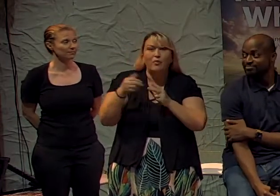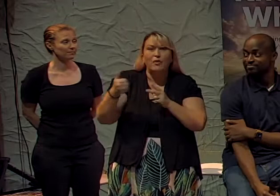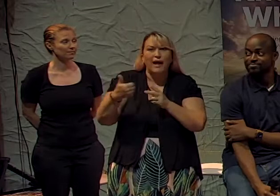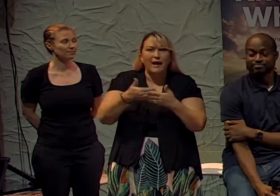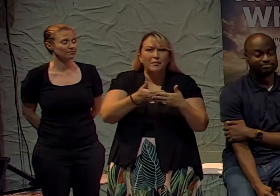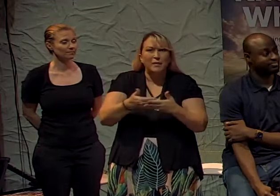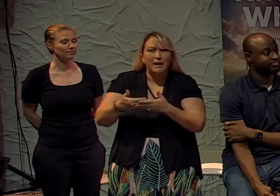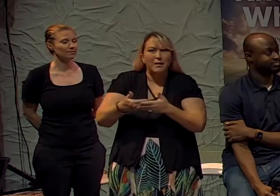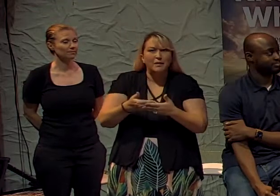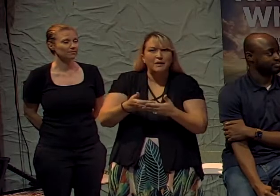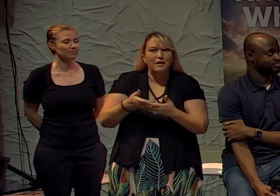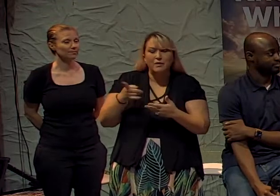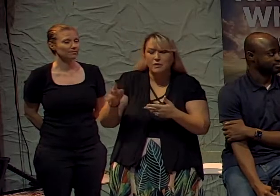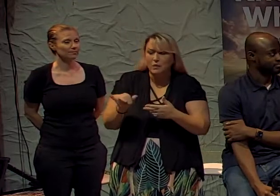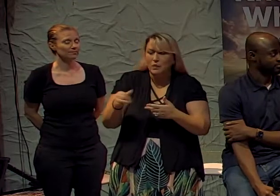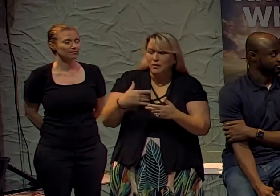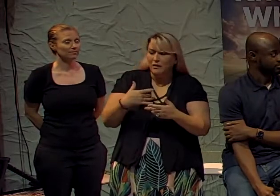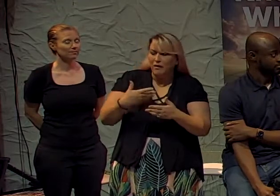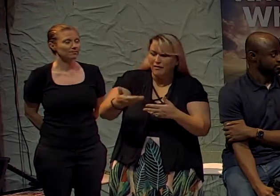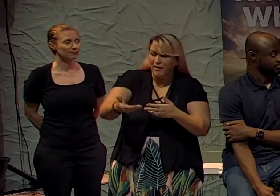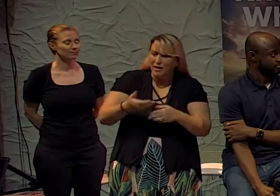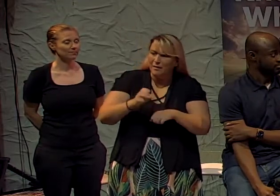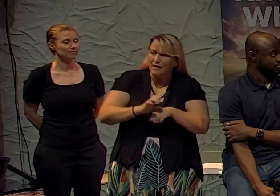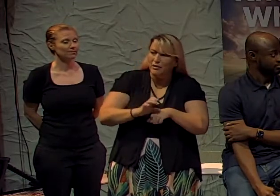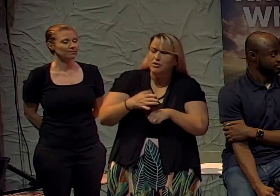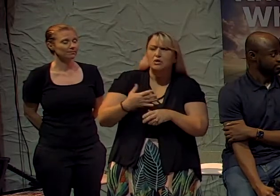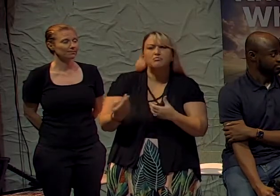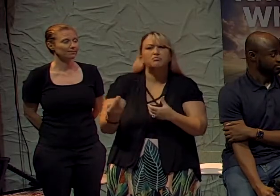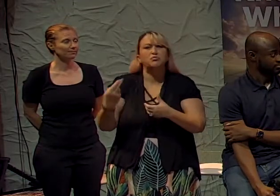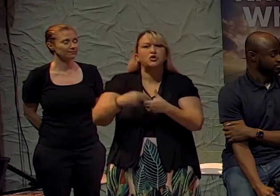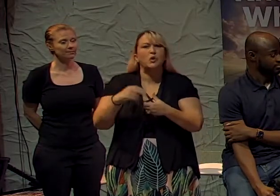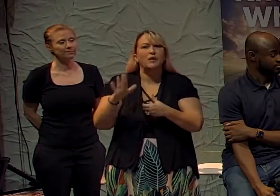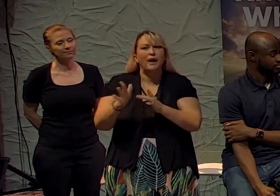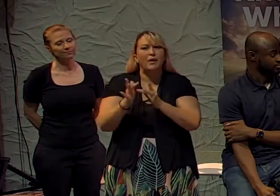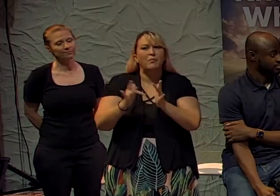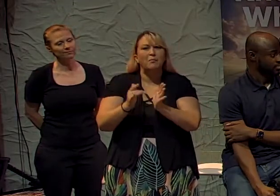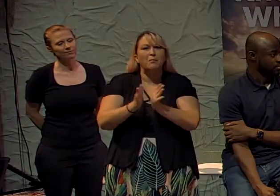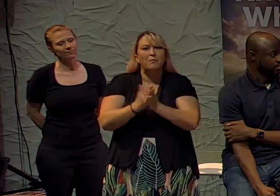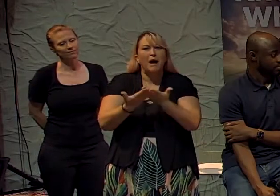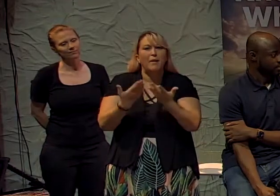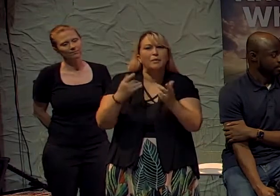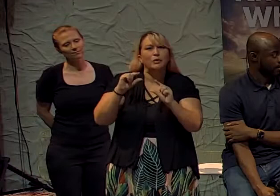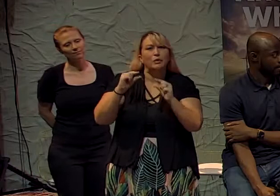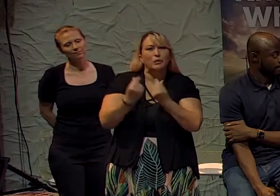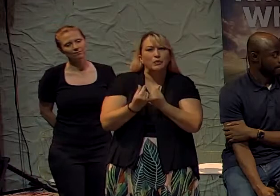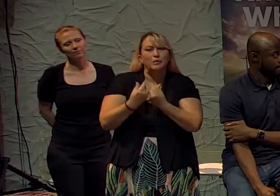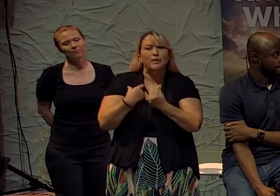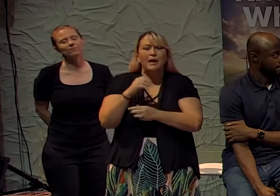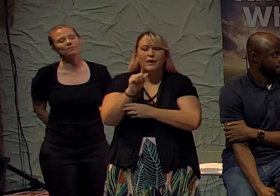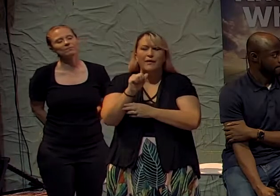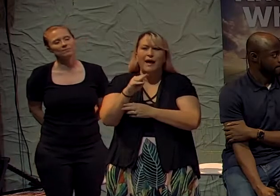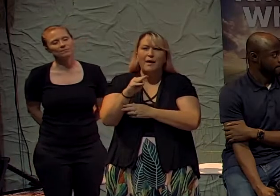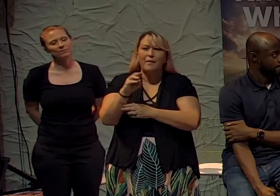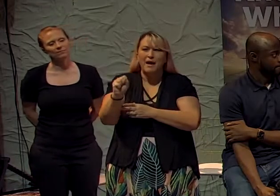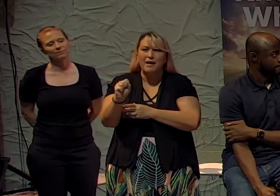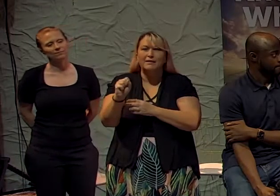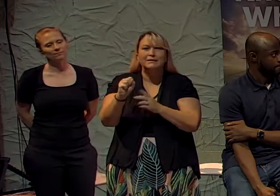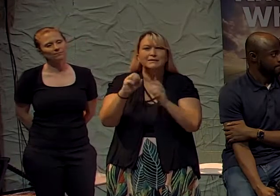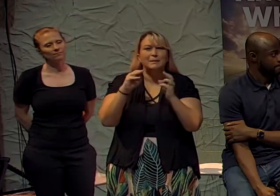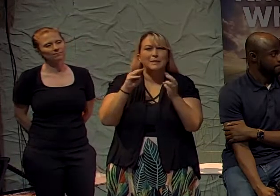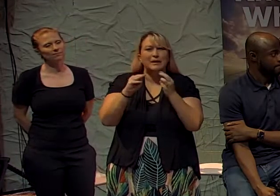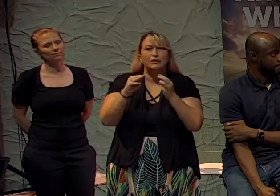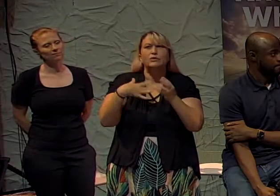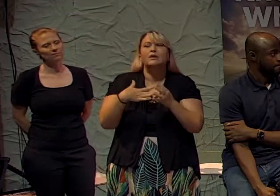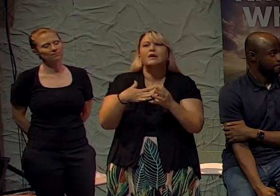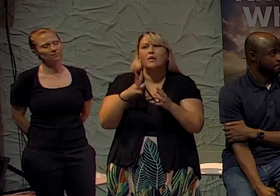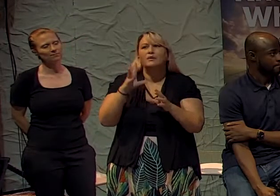invited me to church, and I became part of their Bible talk in New York City, and they were in the Amos ministry. And I was in that for quite some